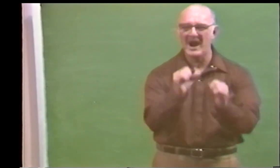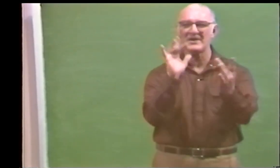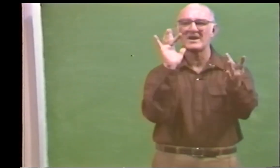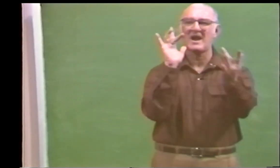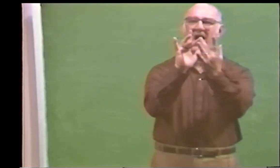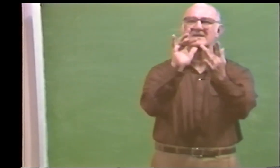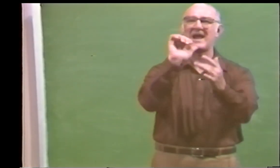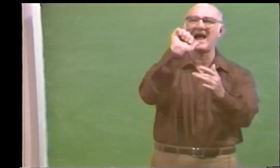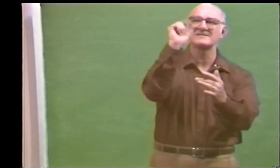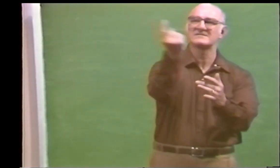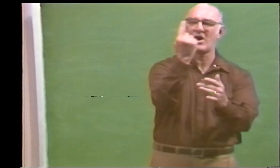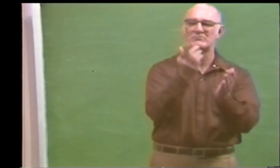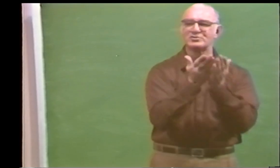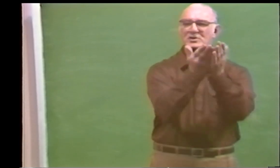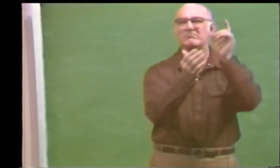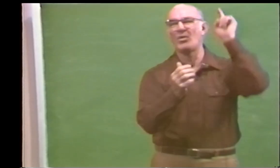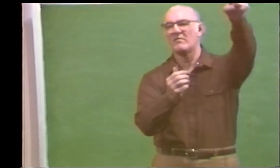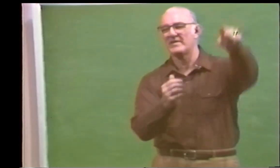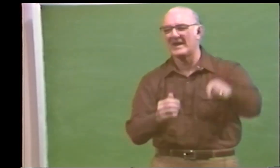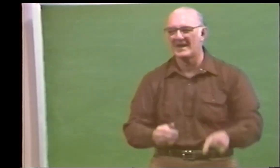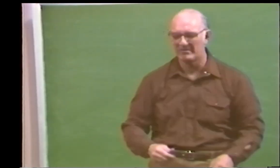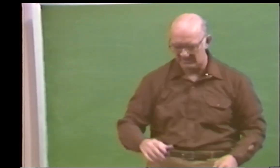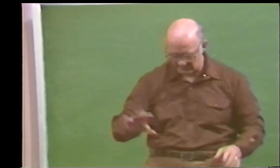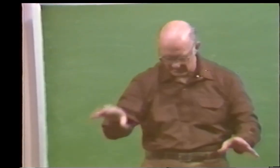to contact some ship over there.